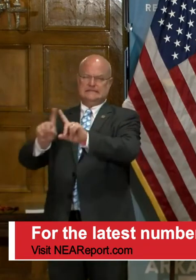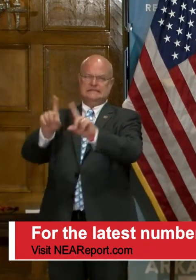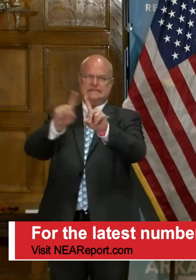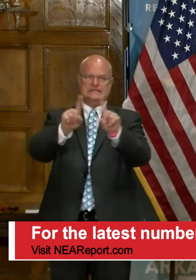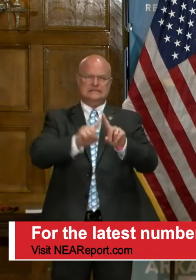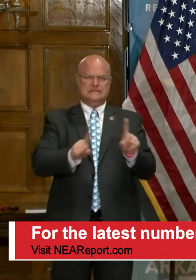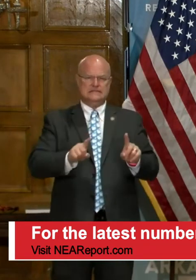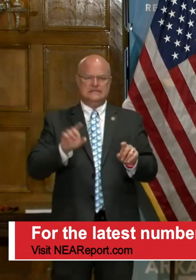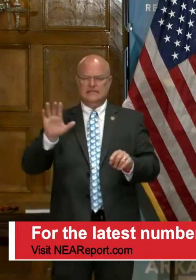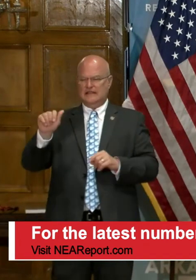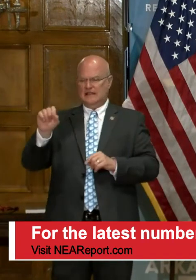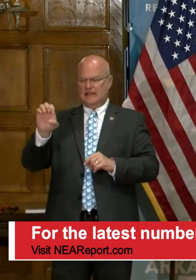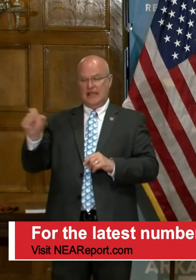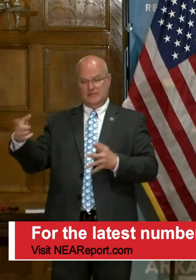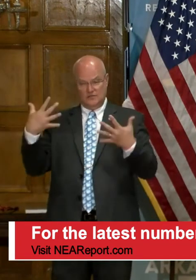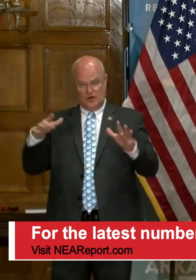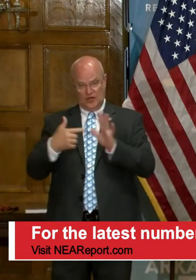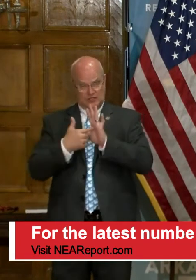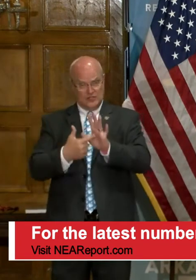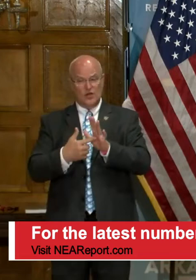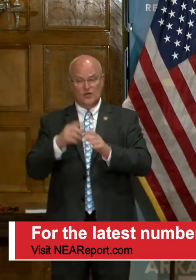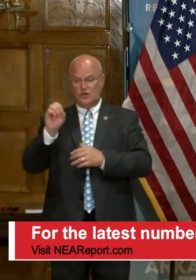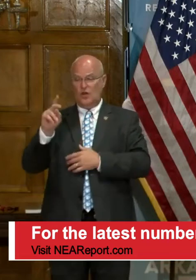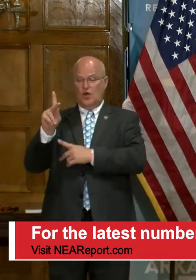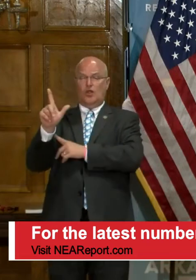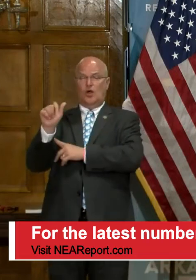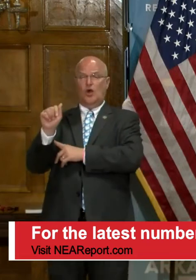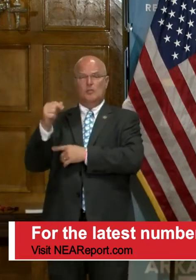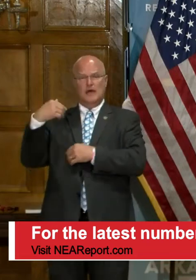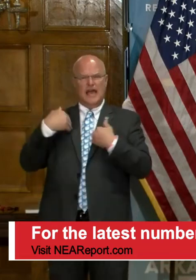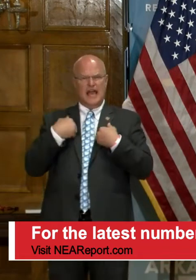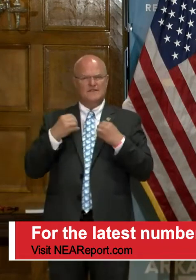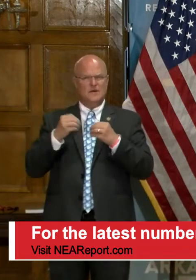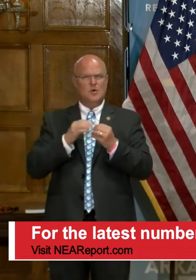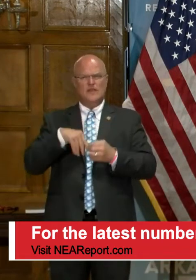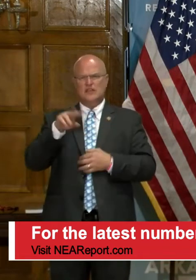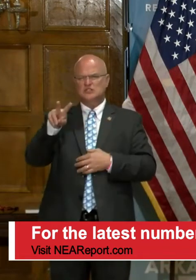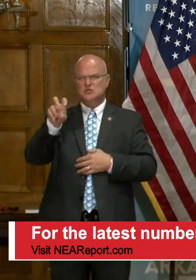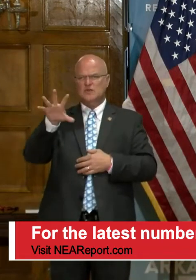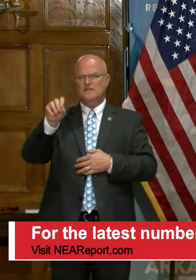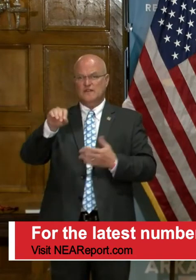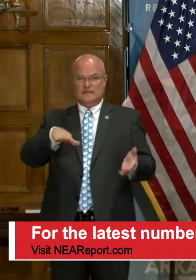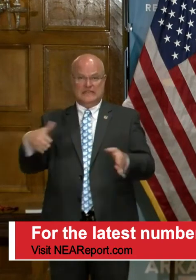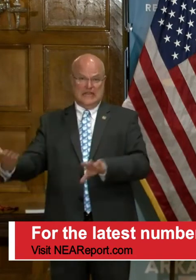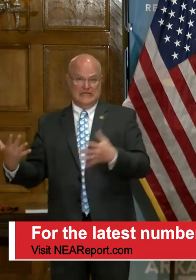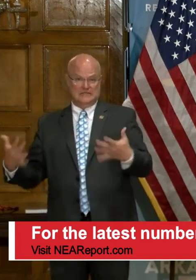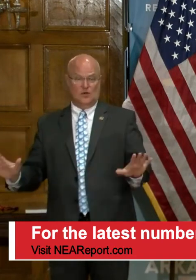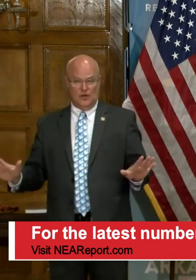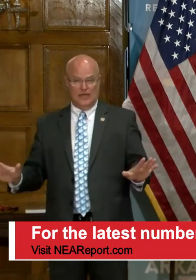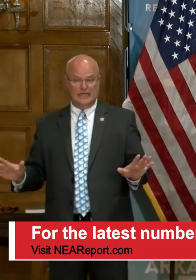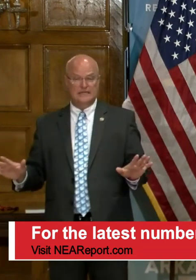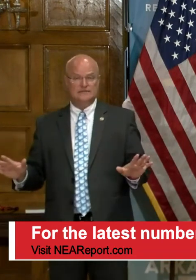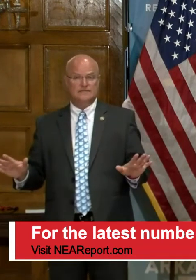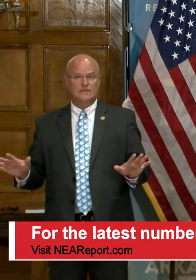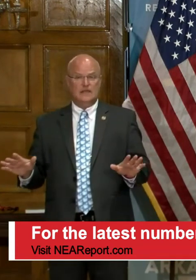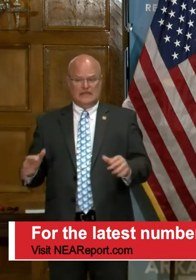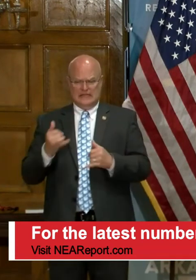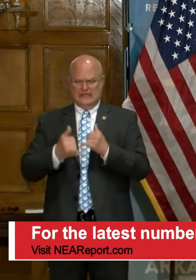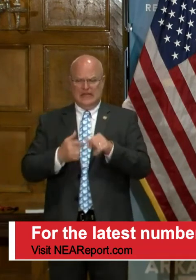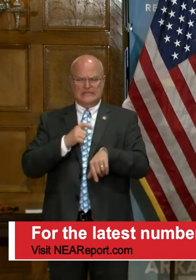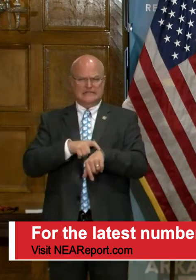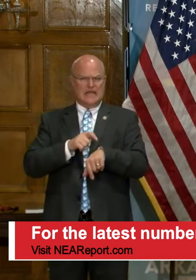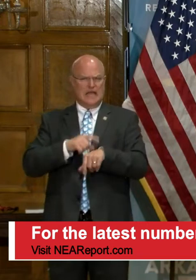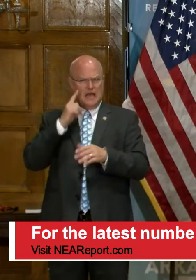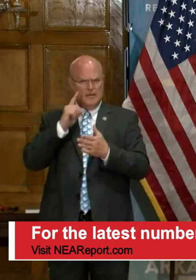terms of their cases. As you pointed out, in Oklahoma, I believe they have over 250 deaths. And the last time